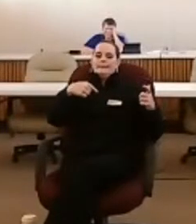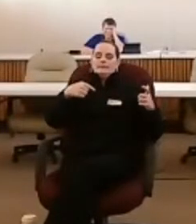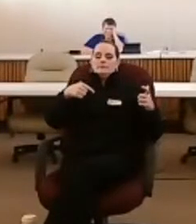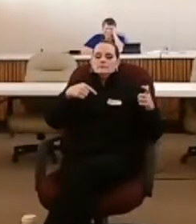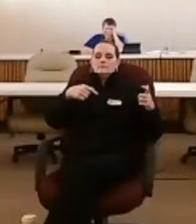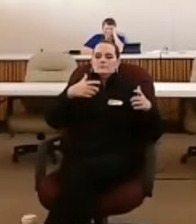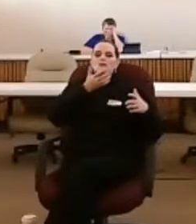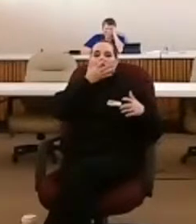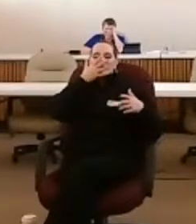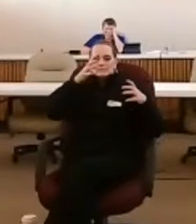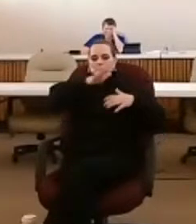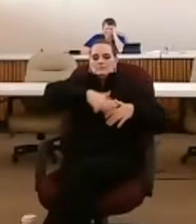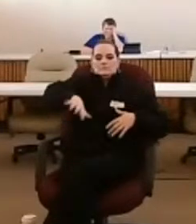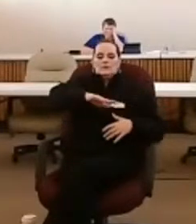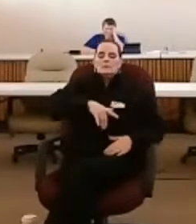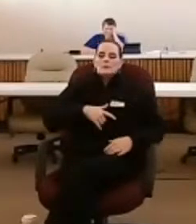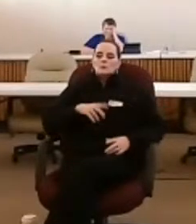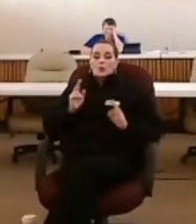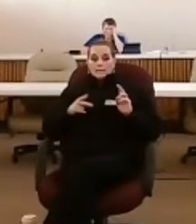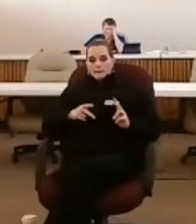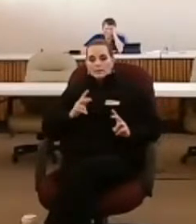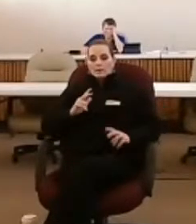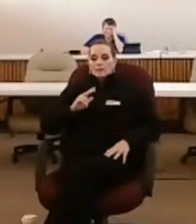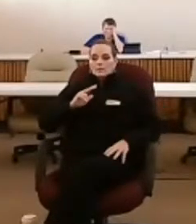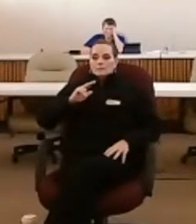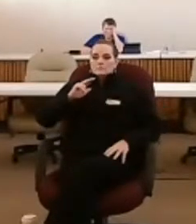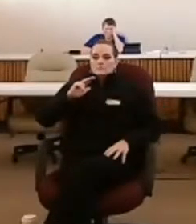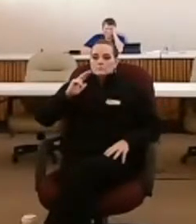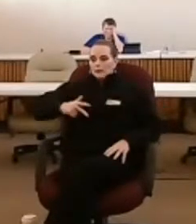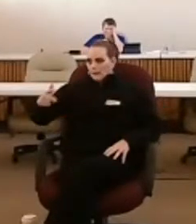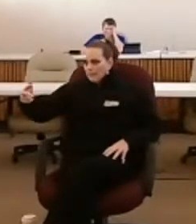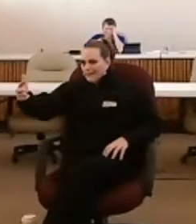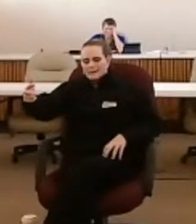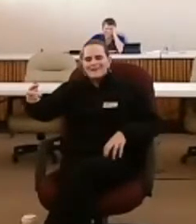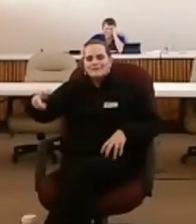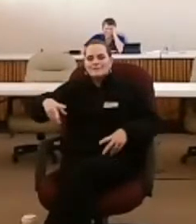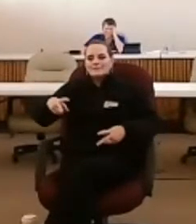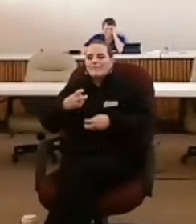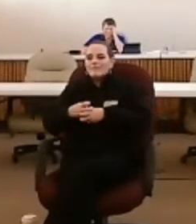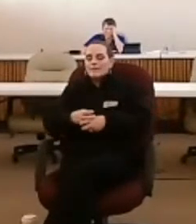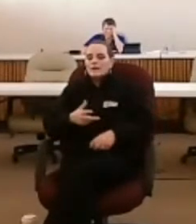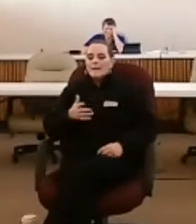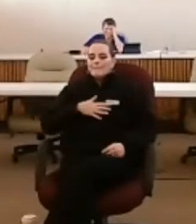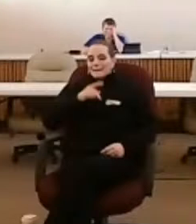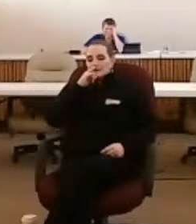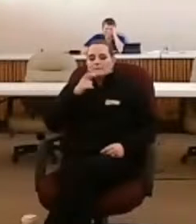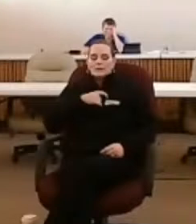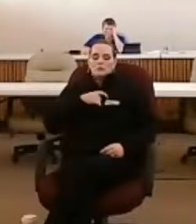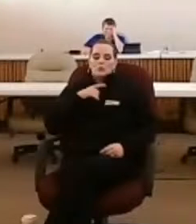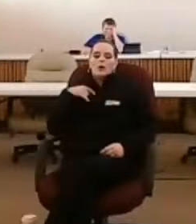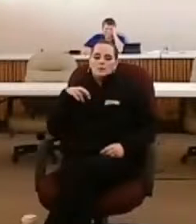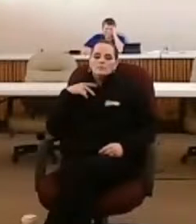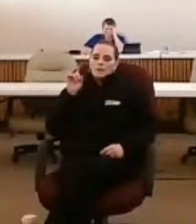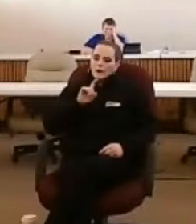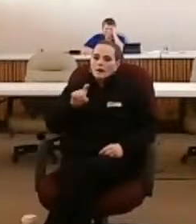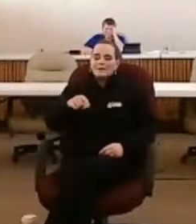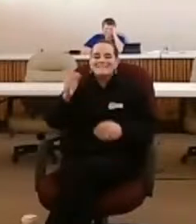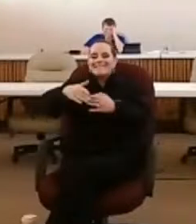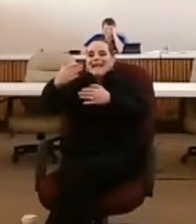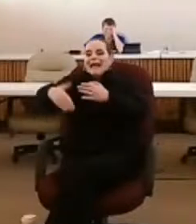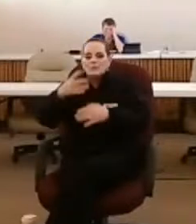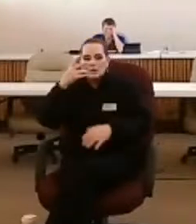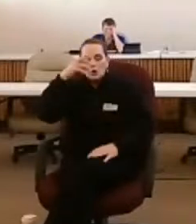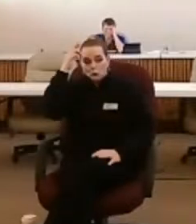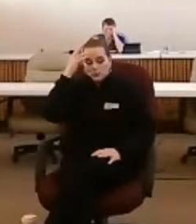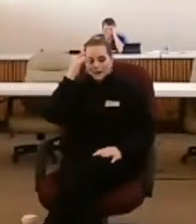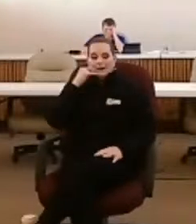space. So for people to park on the road, it makes it very hard. My children had to walk to the end of the street because the school bus could not get